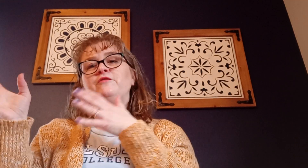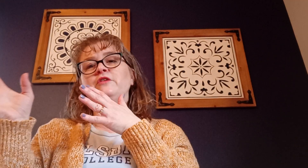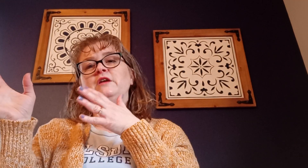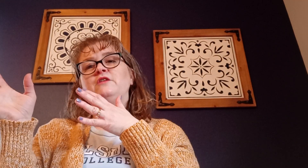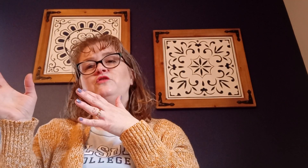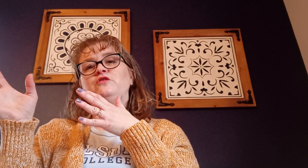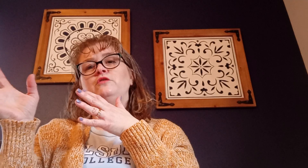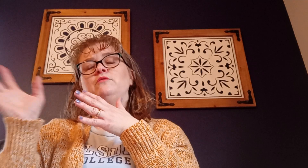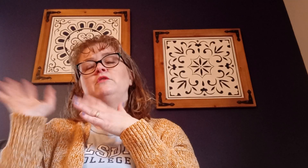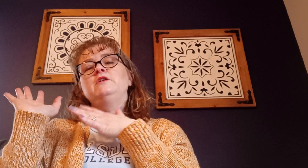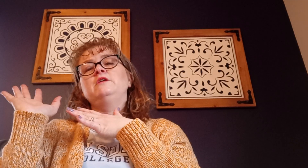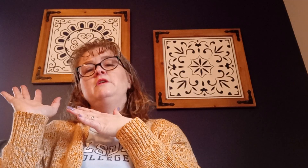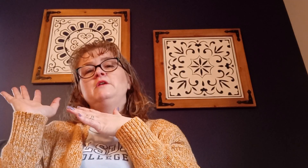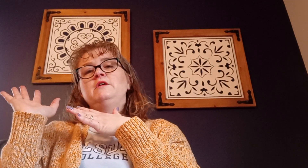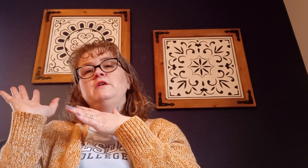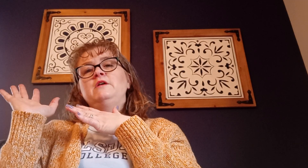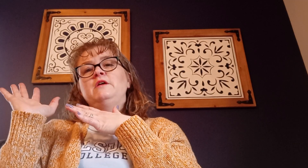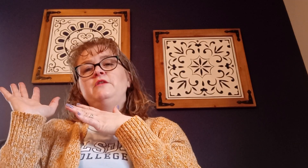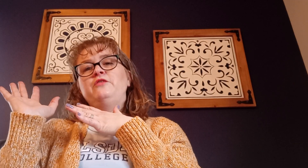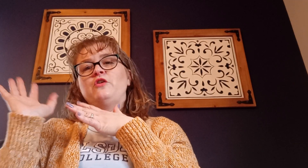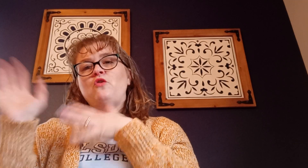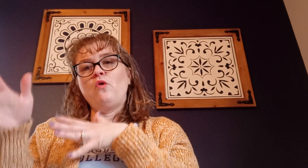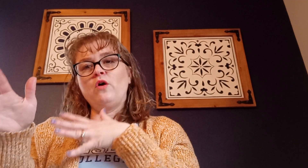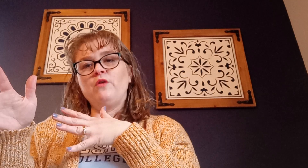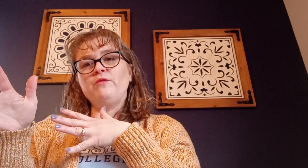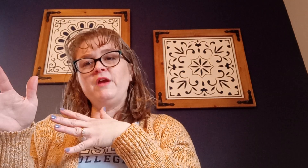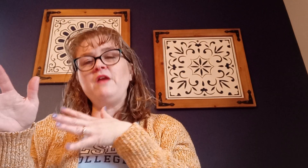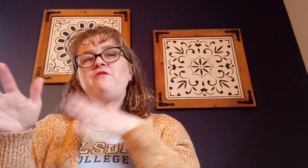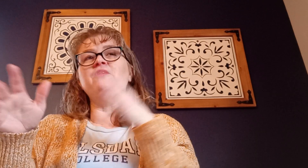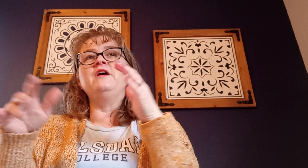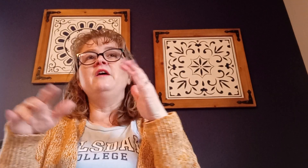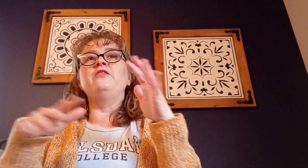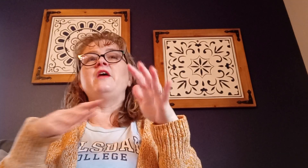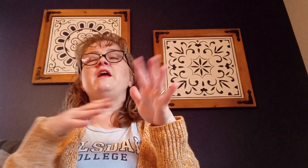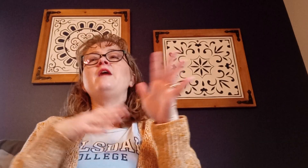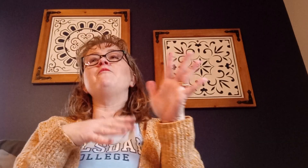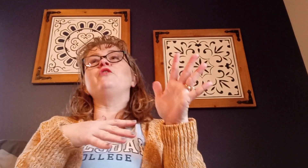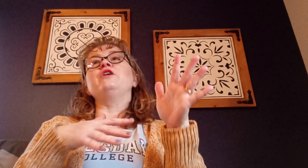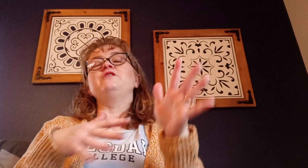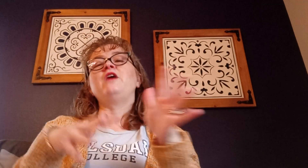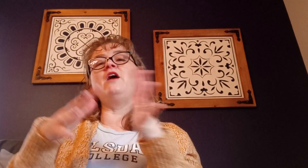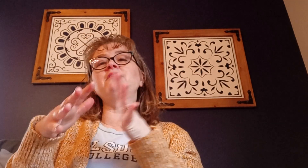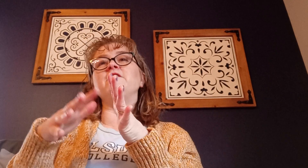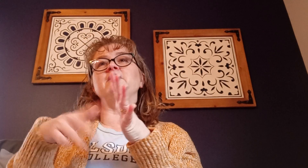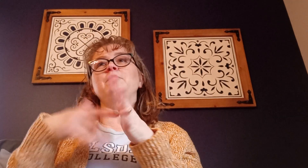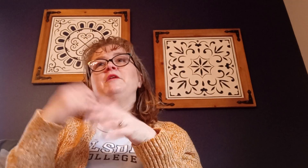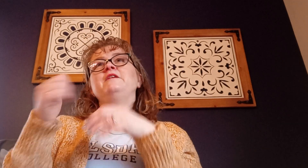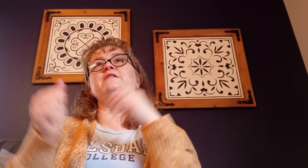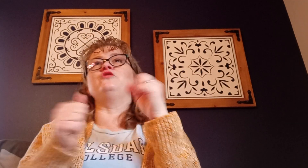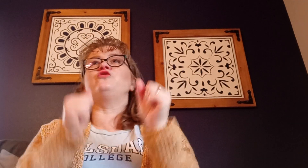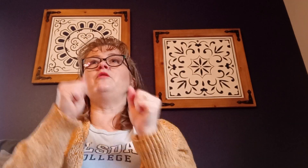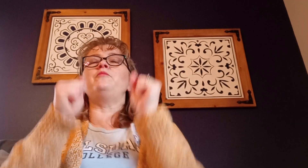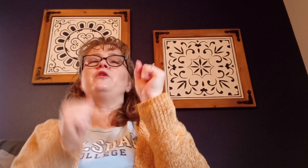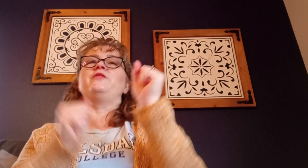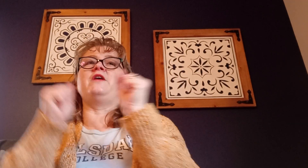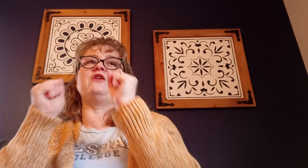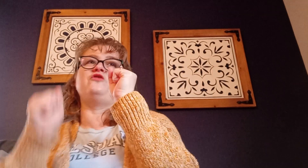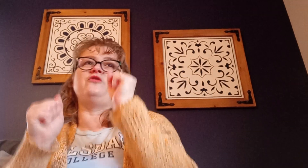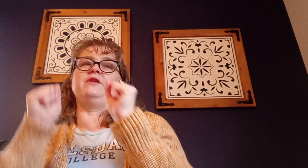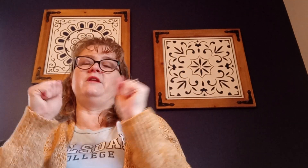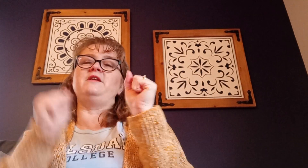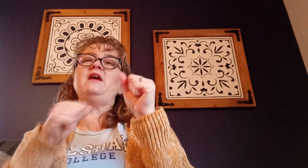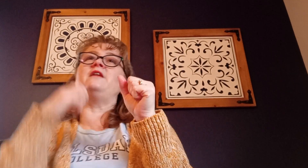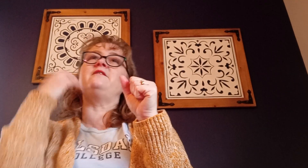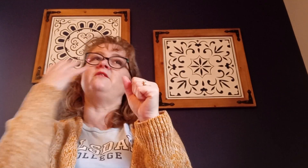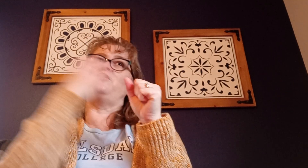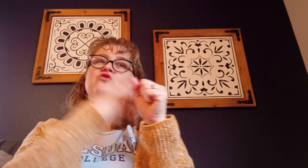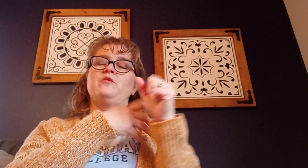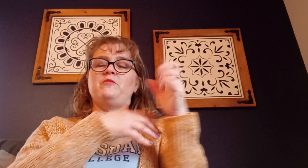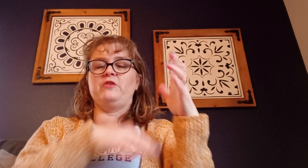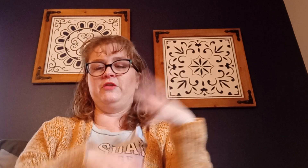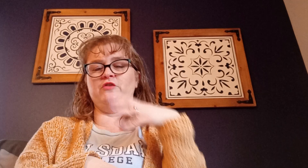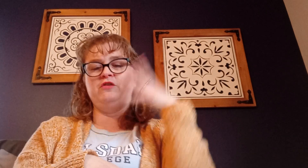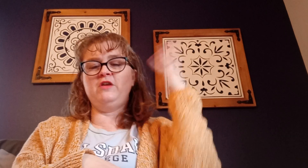aggressively into the coral reef, they come very docilely because these shrimp are at the edge doing a dance, and the shrimp clean their teeth,